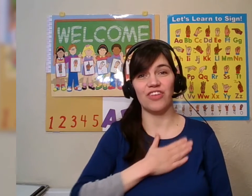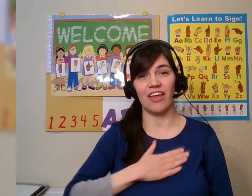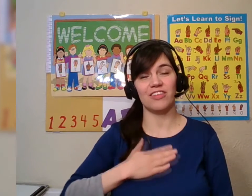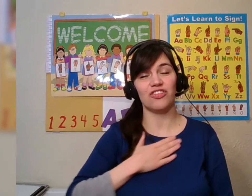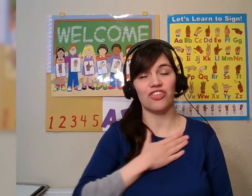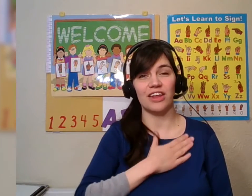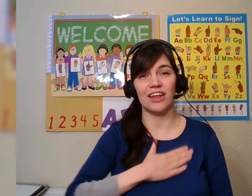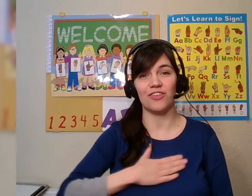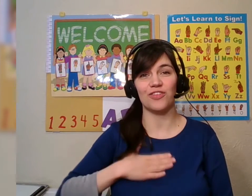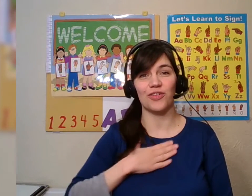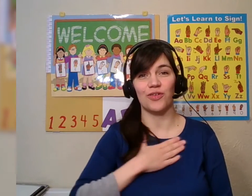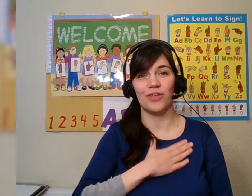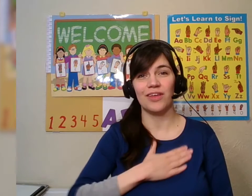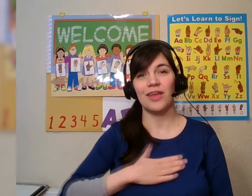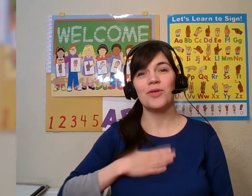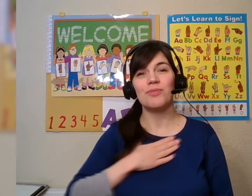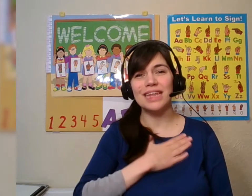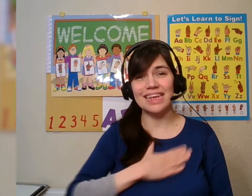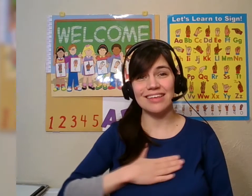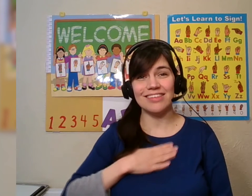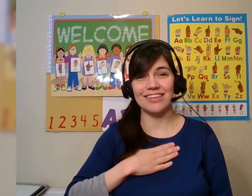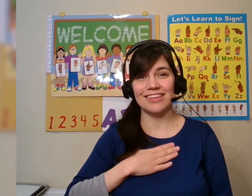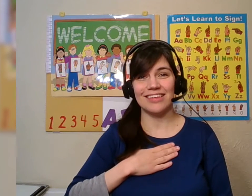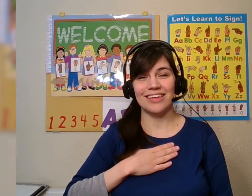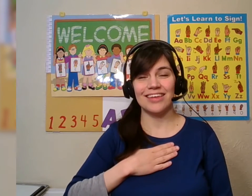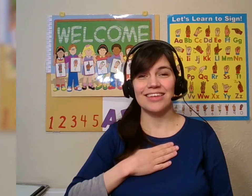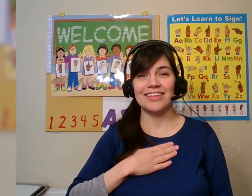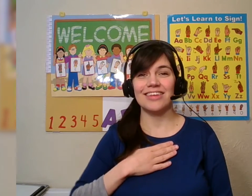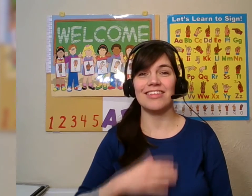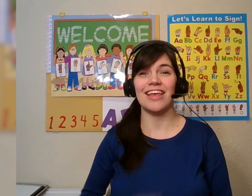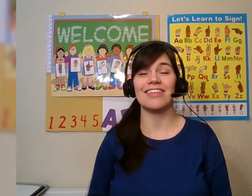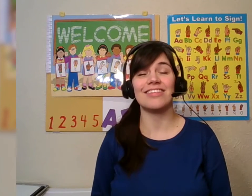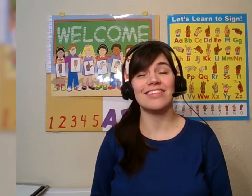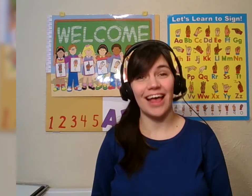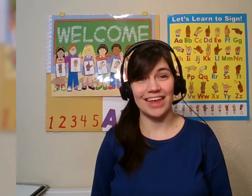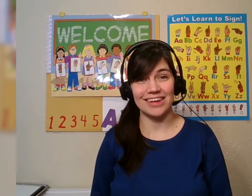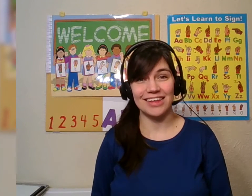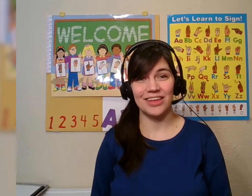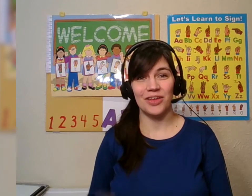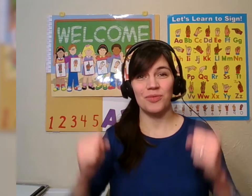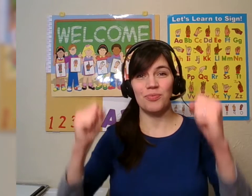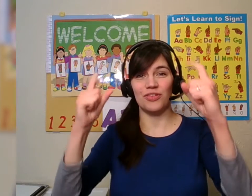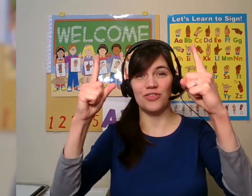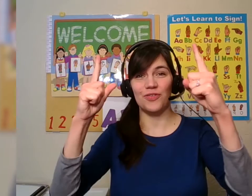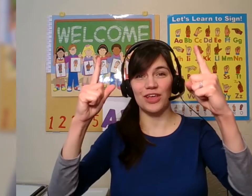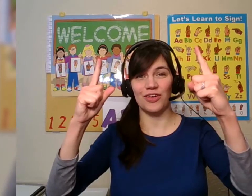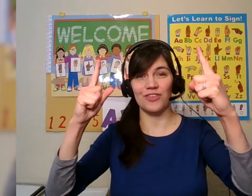chest and turn it in a circle. Please. To say sign, put 2 fingers